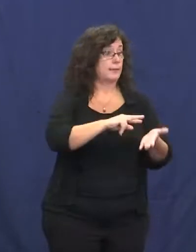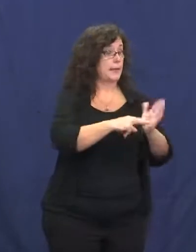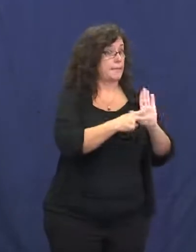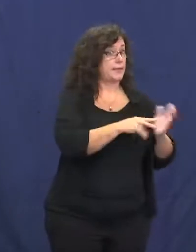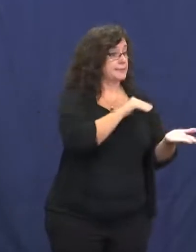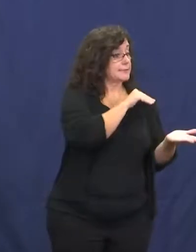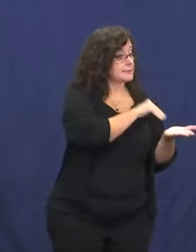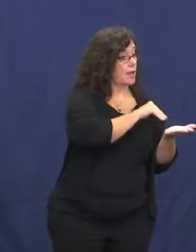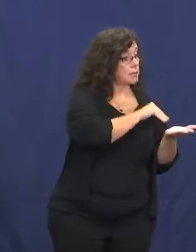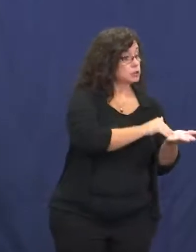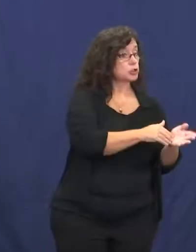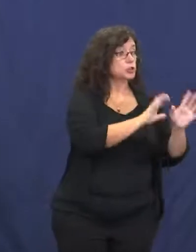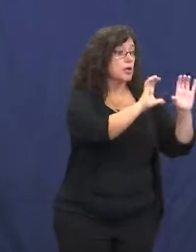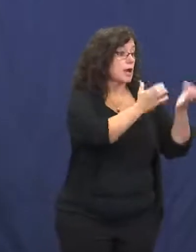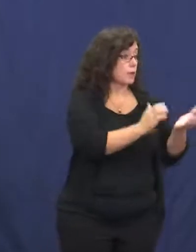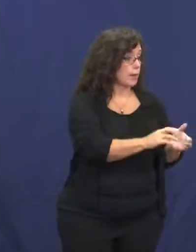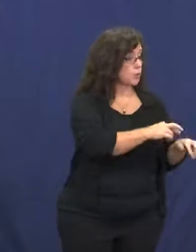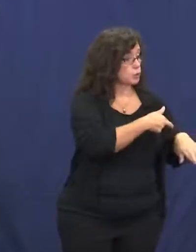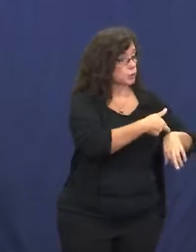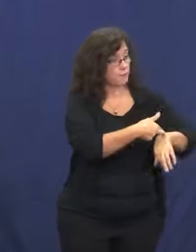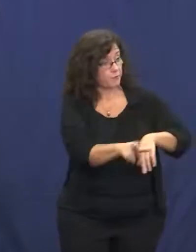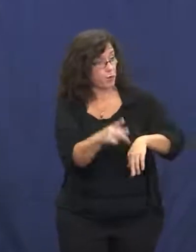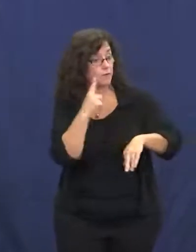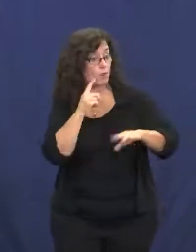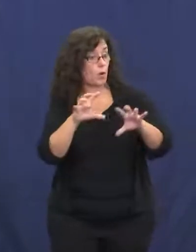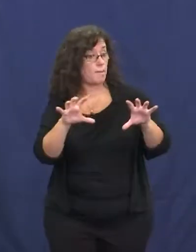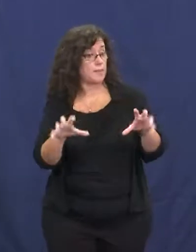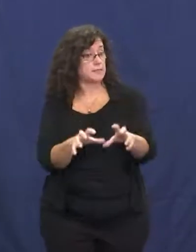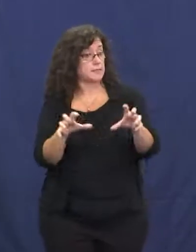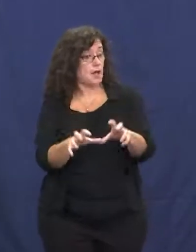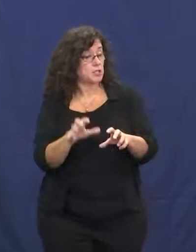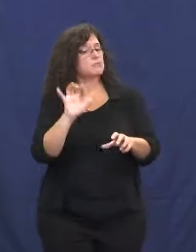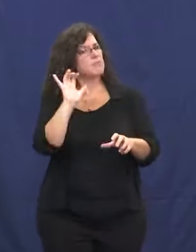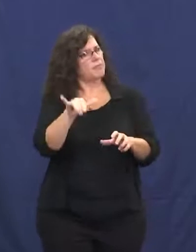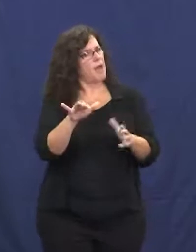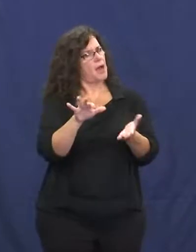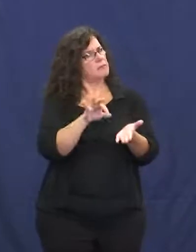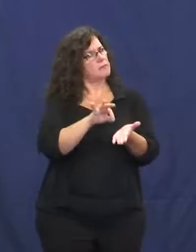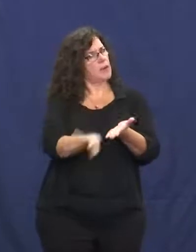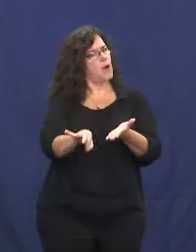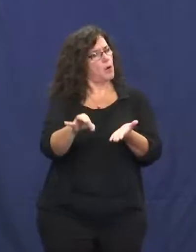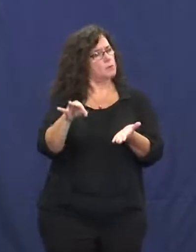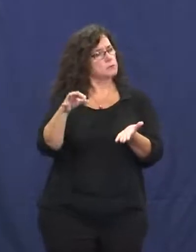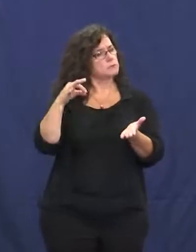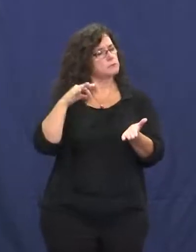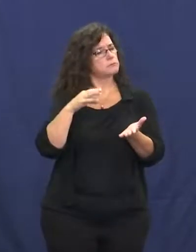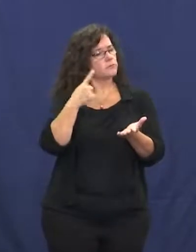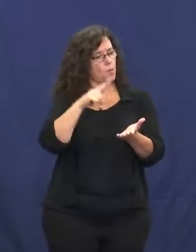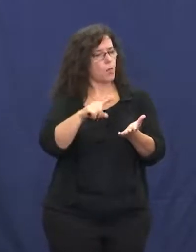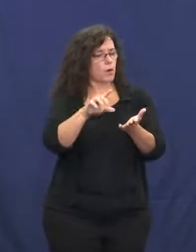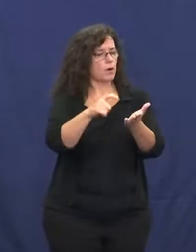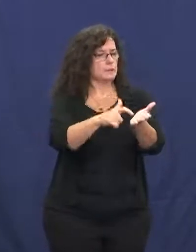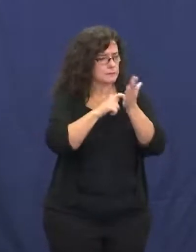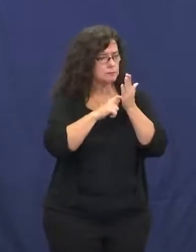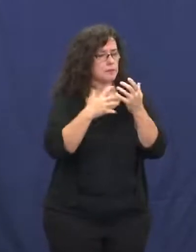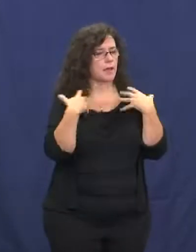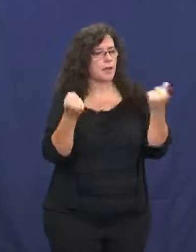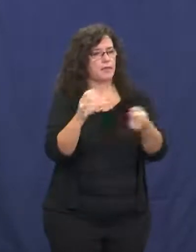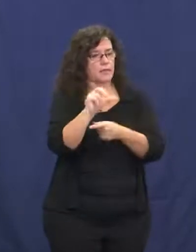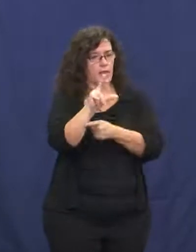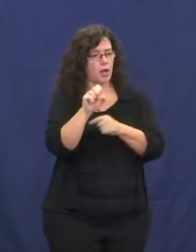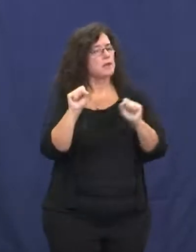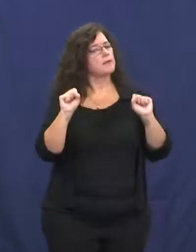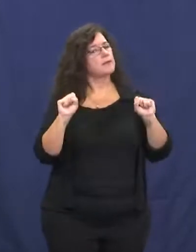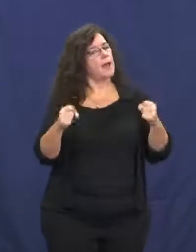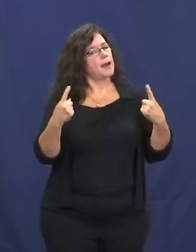doctor or chiropractor for a massage for therapy, that counts as essential health care. That can be conducted indoors, while non-medical